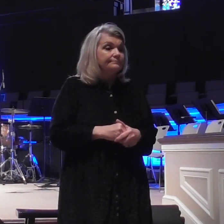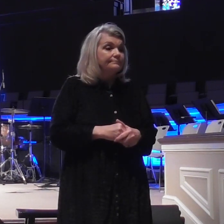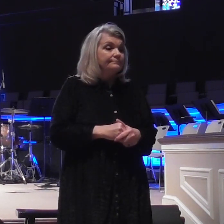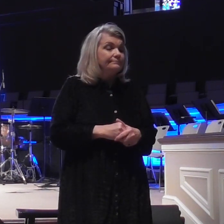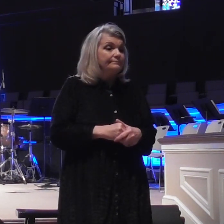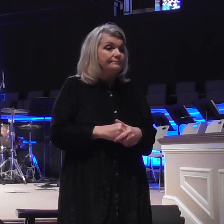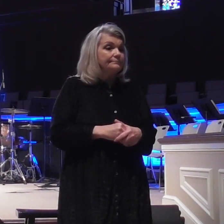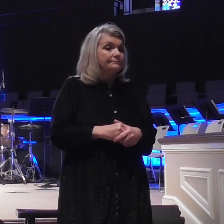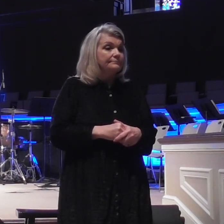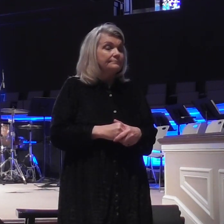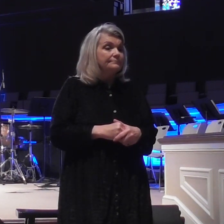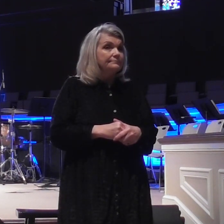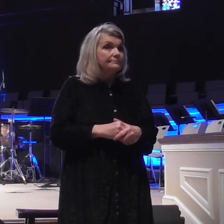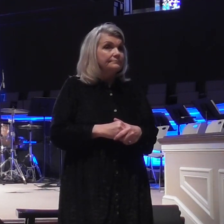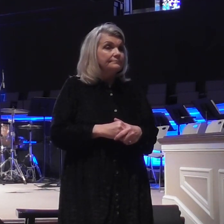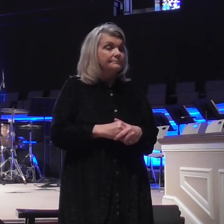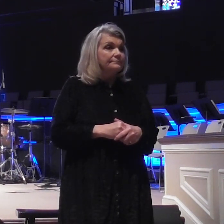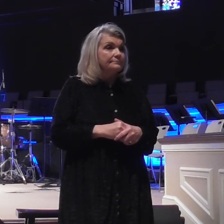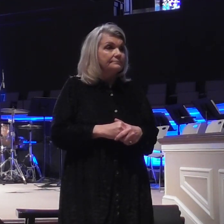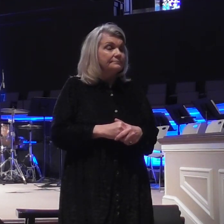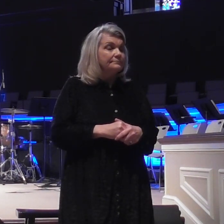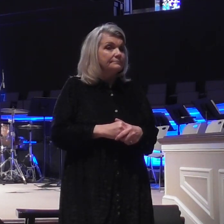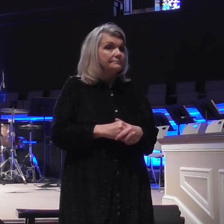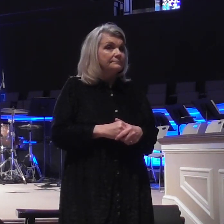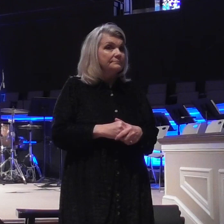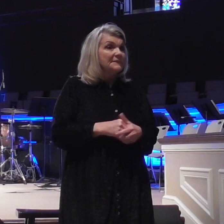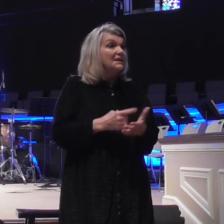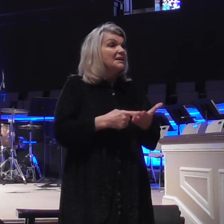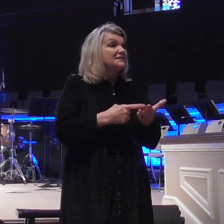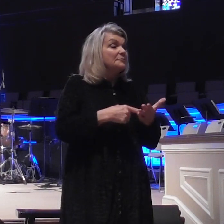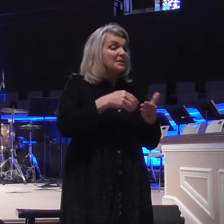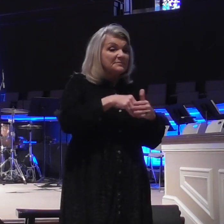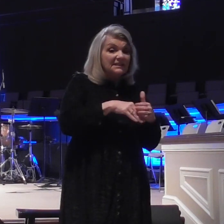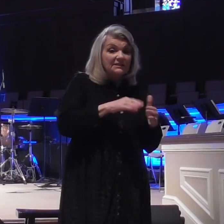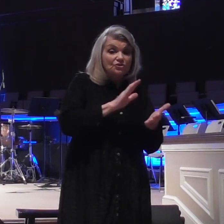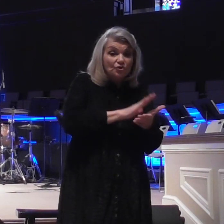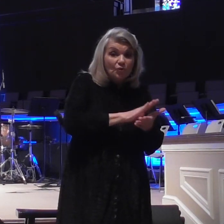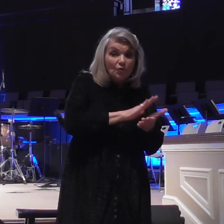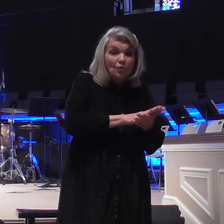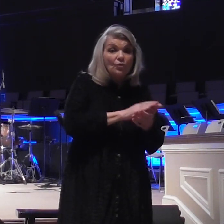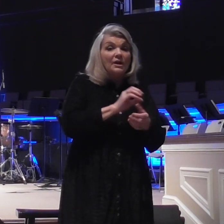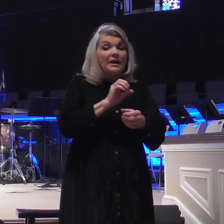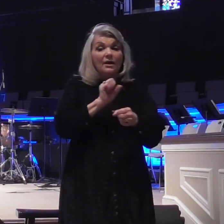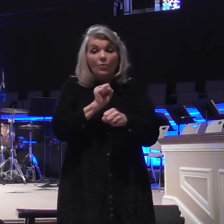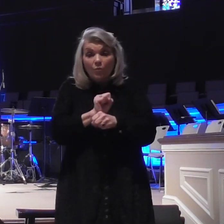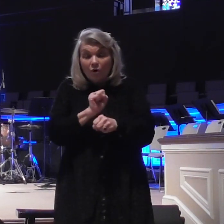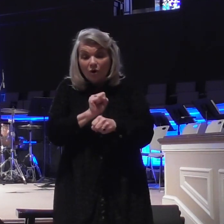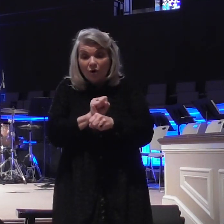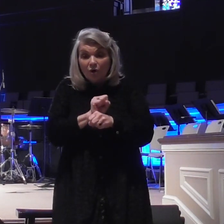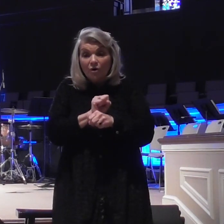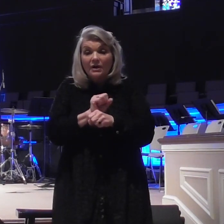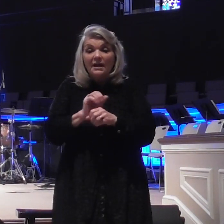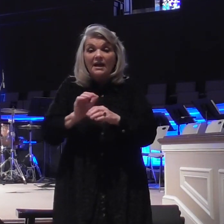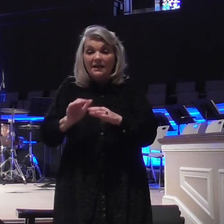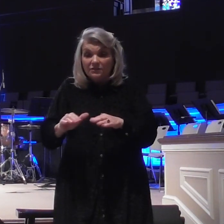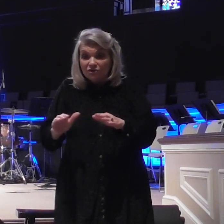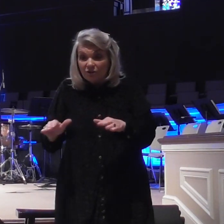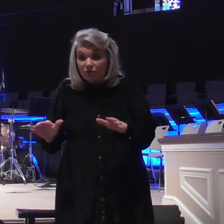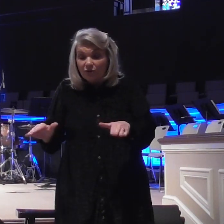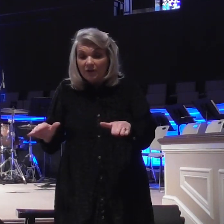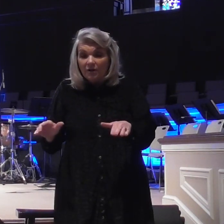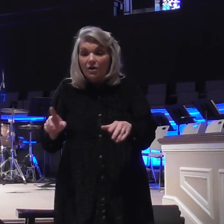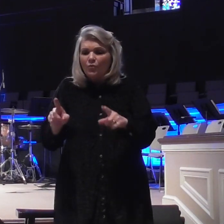And I think what's happening is in workplaces and in schools, we're asking the people at work and the children at schools to